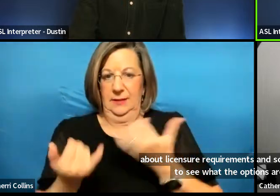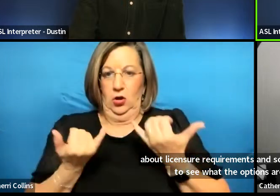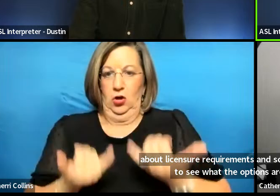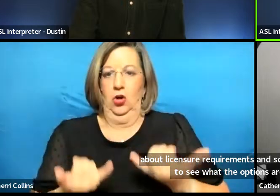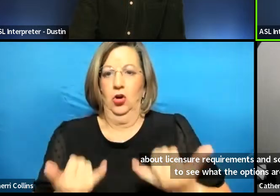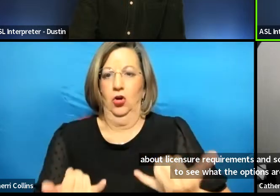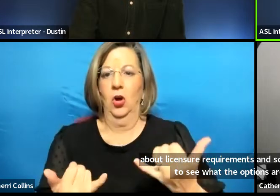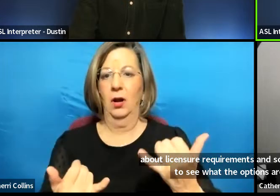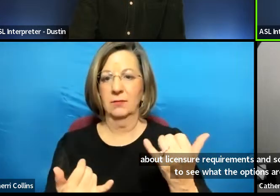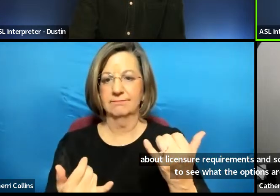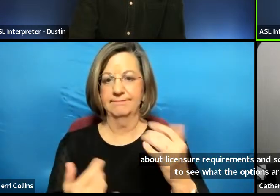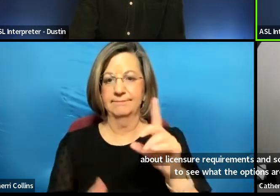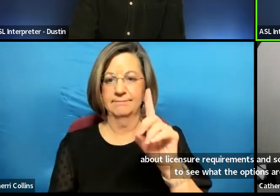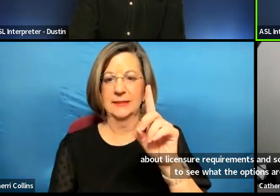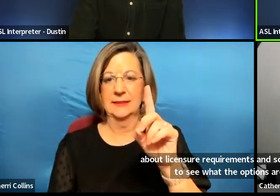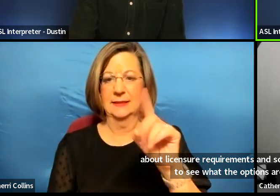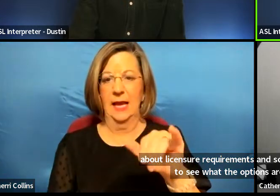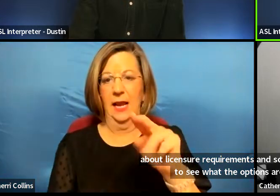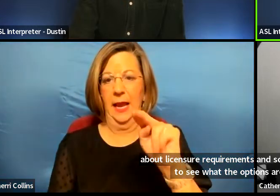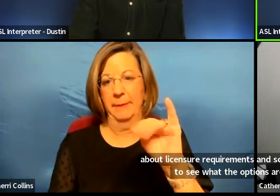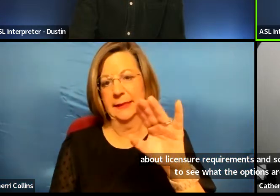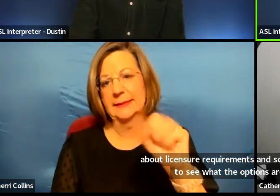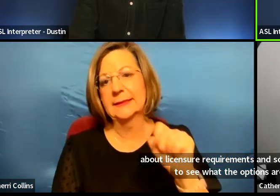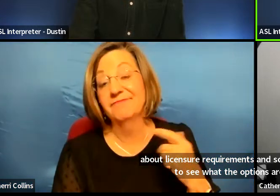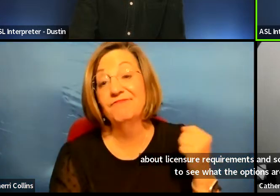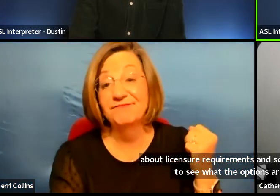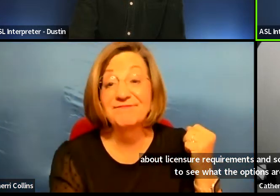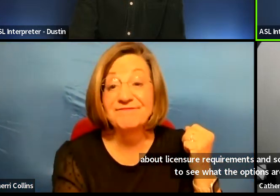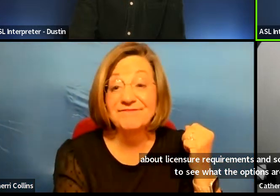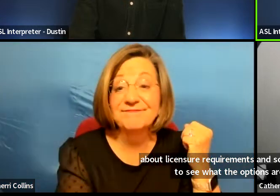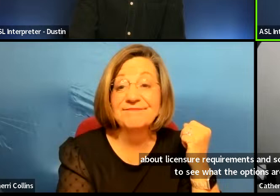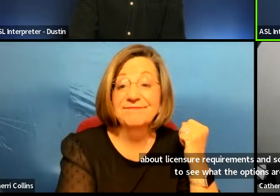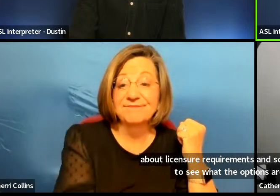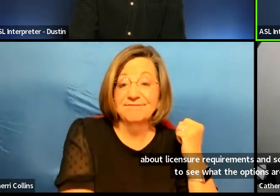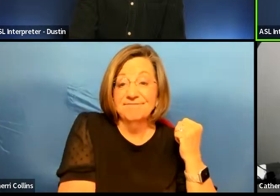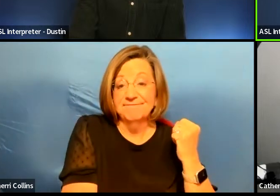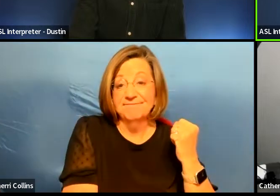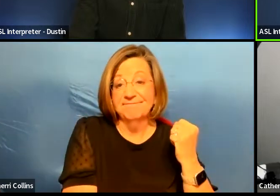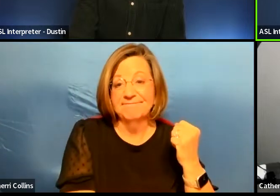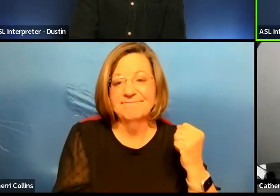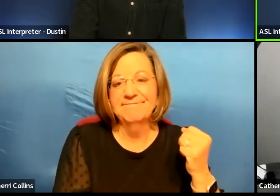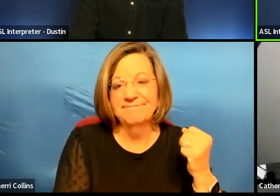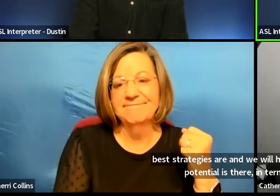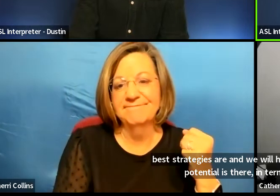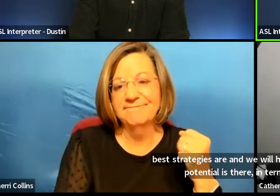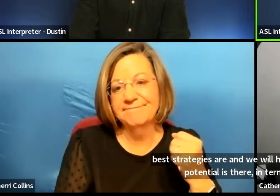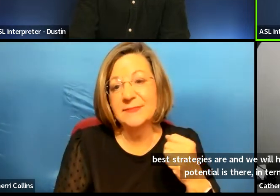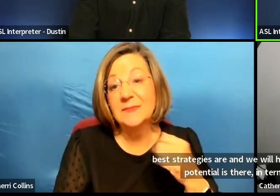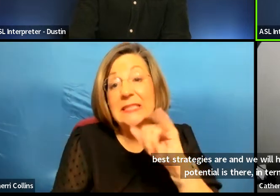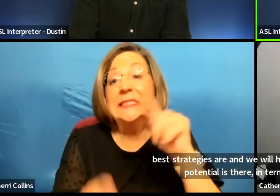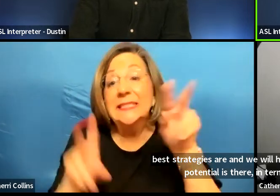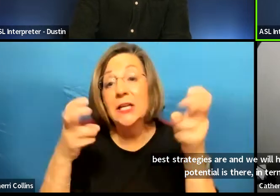of getting a response from the legislature about this current dynamic.